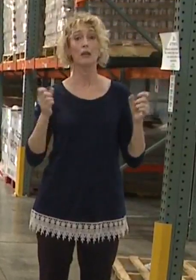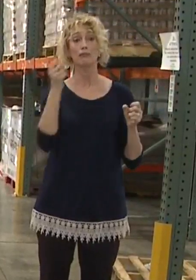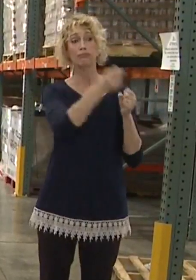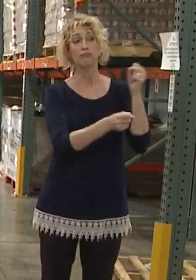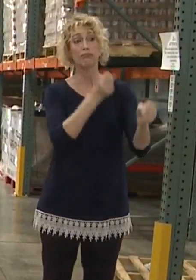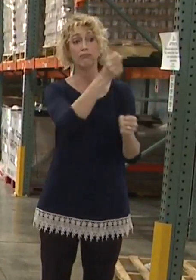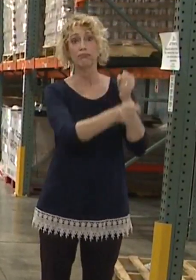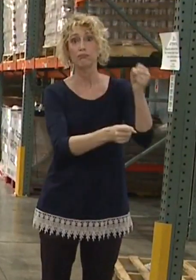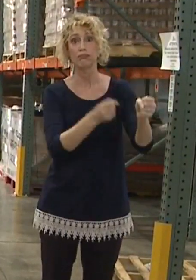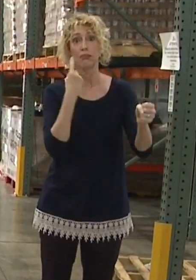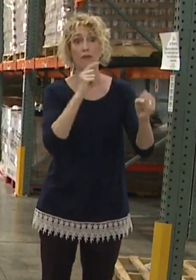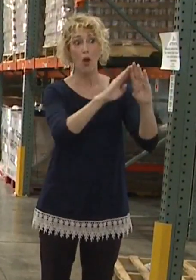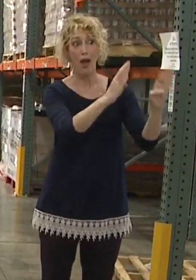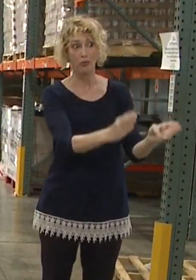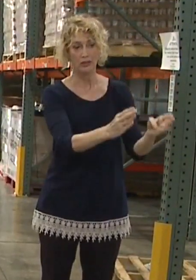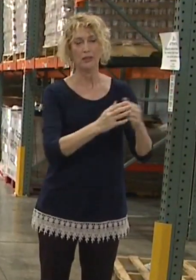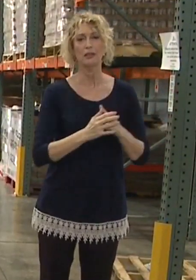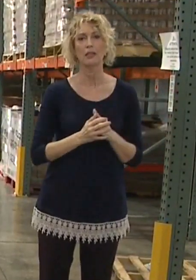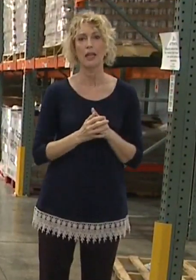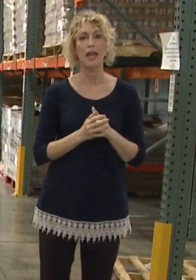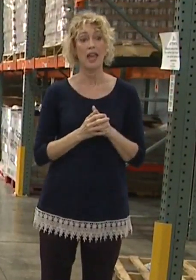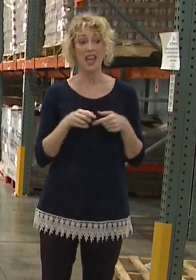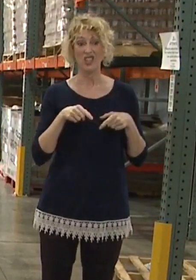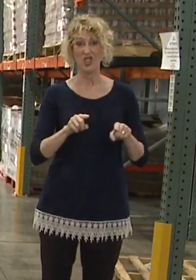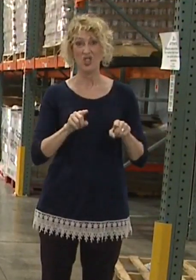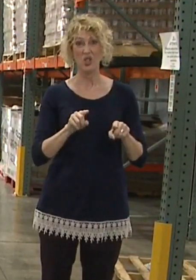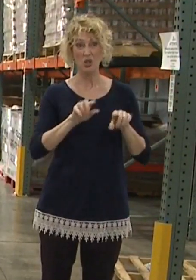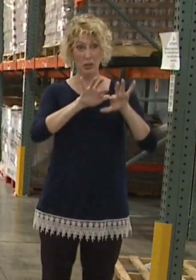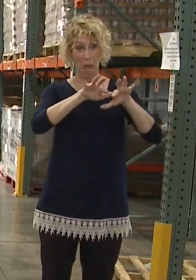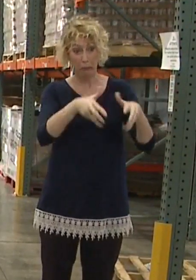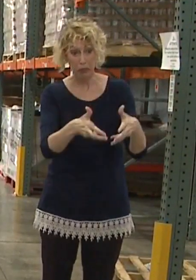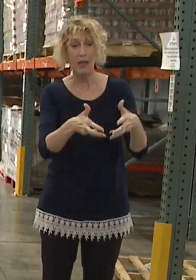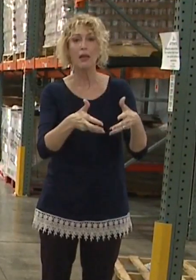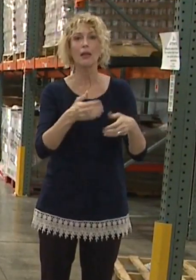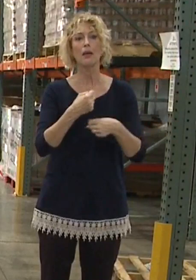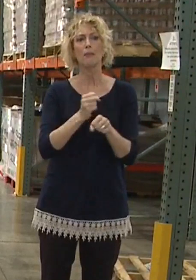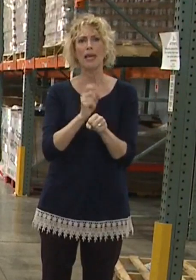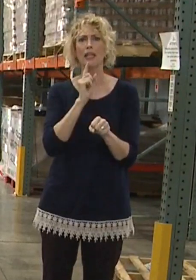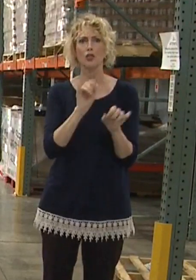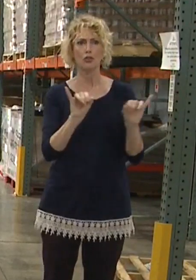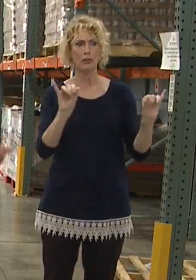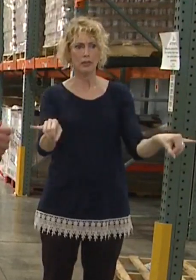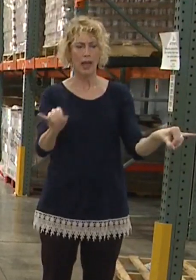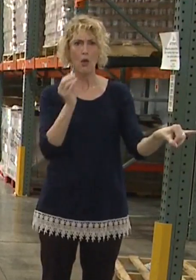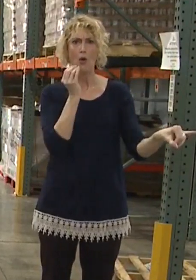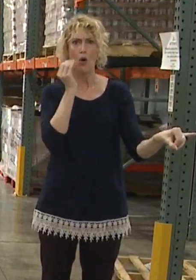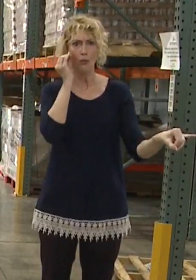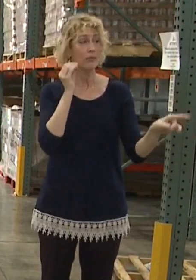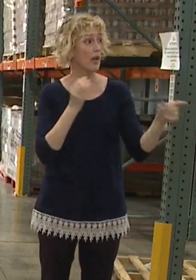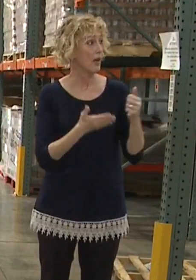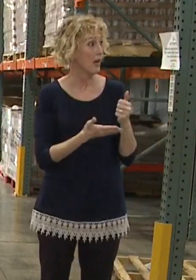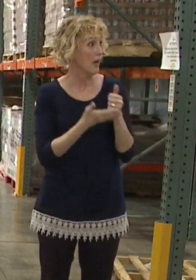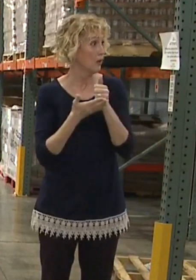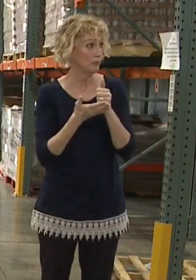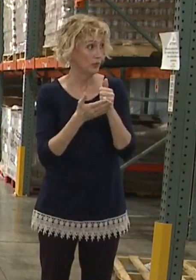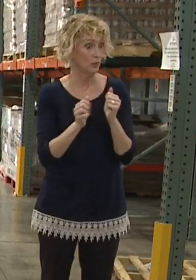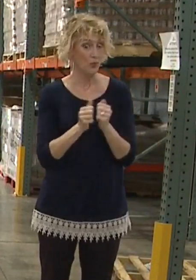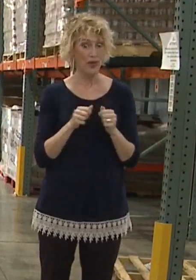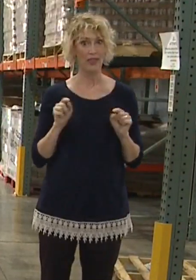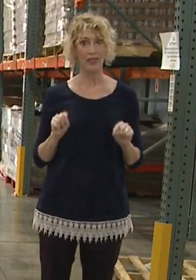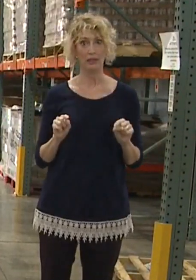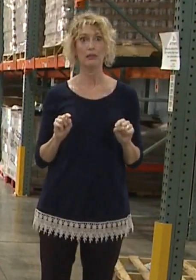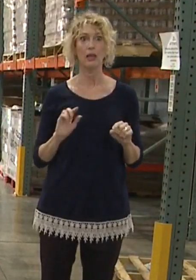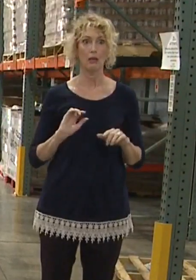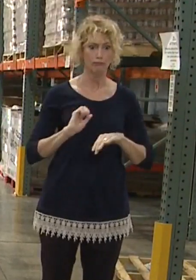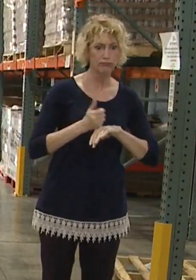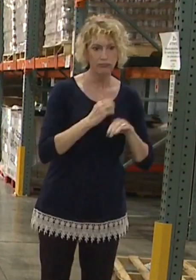every day and really during the pandemic, making sure people stay in their homes, helped work on this and got